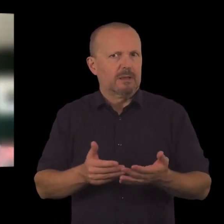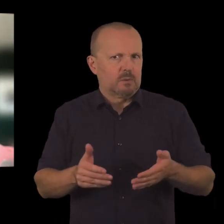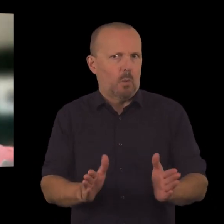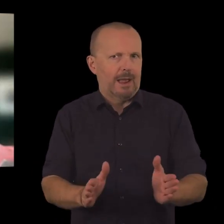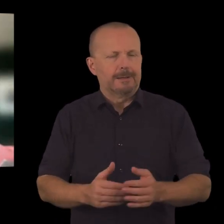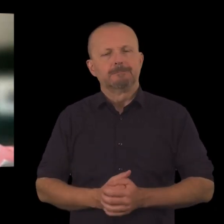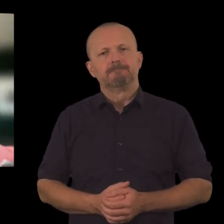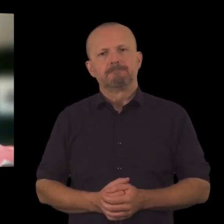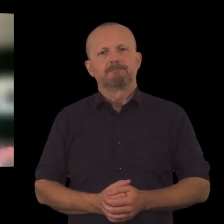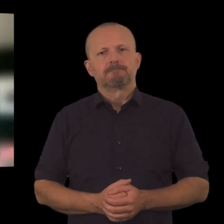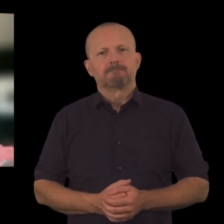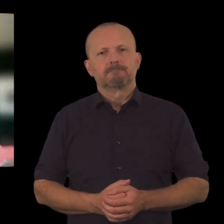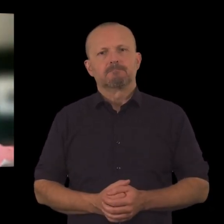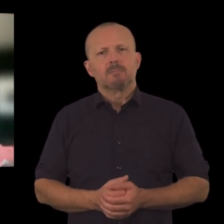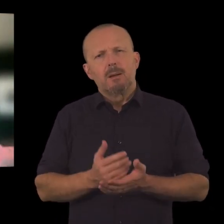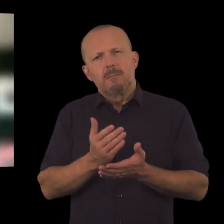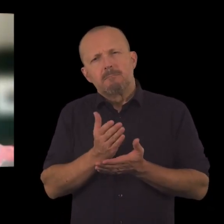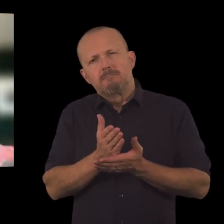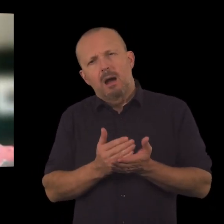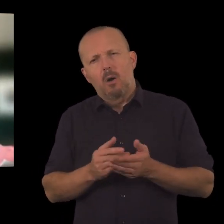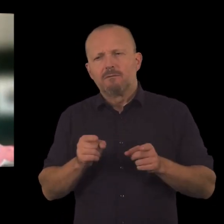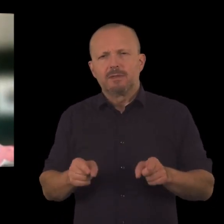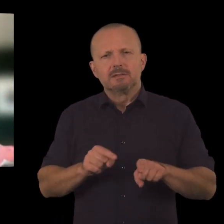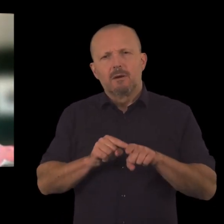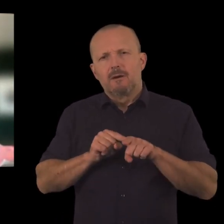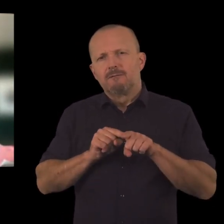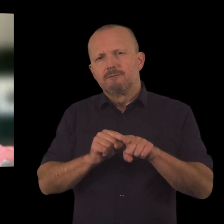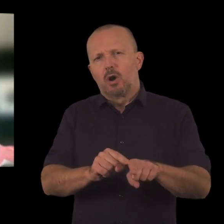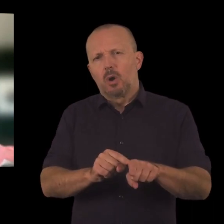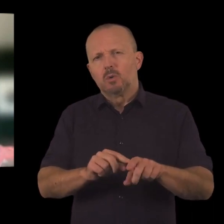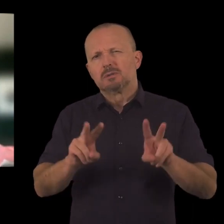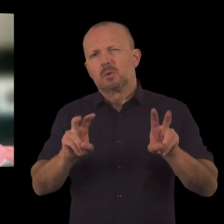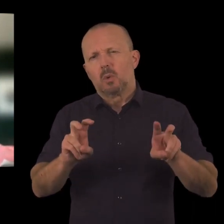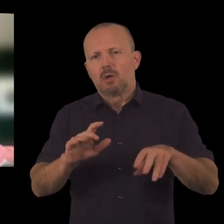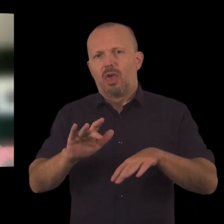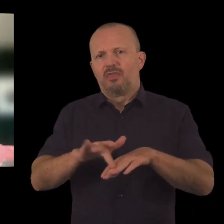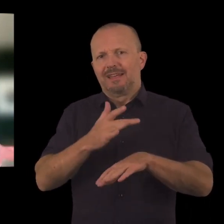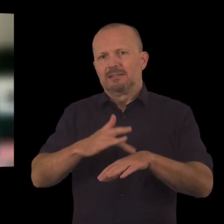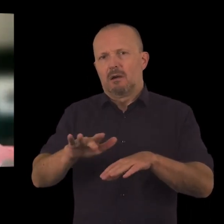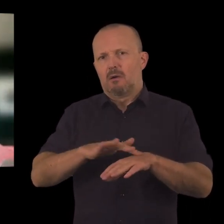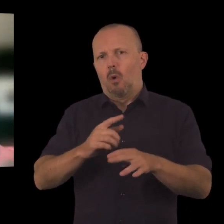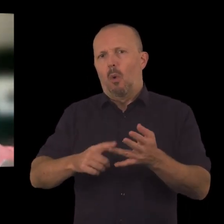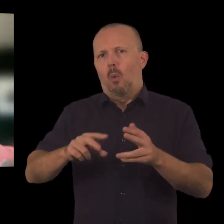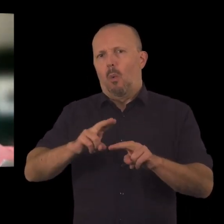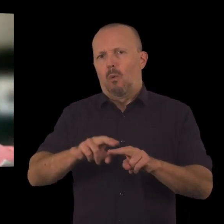everything, you're going to listen to me and you're going to be quiet and just receive it. It's it's really based